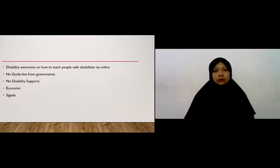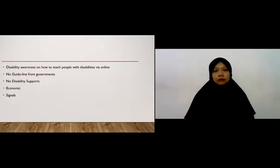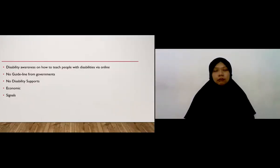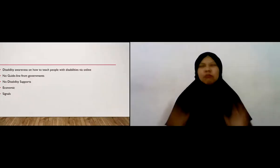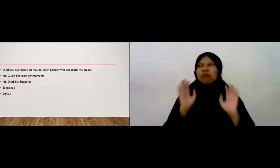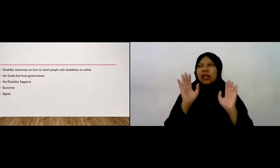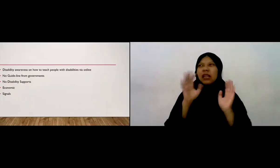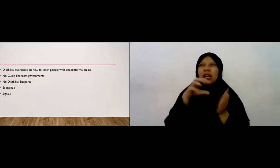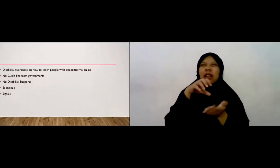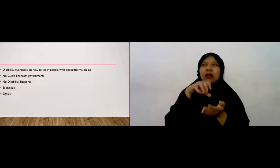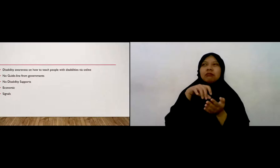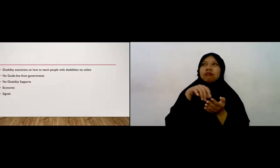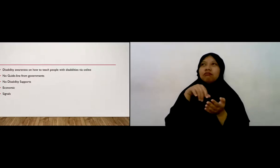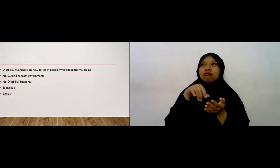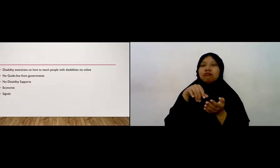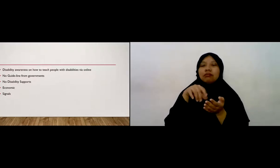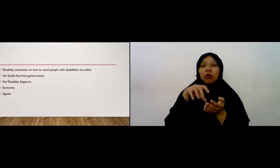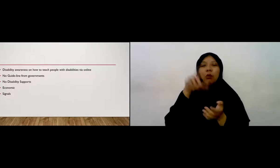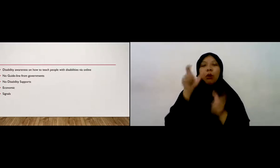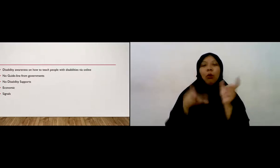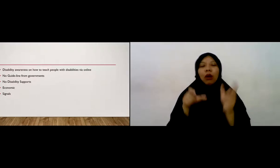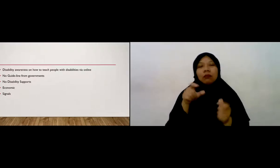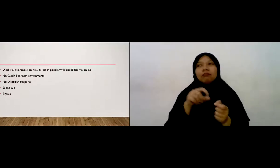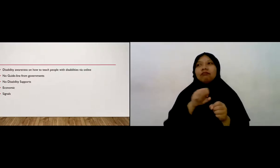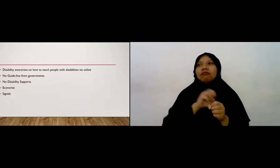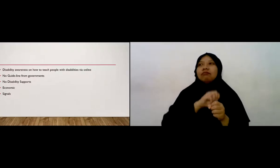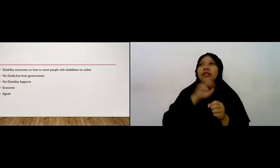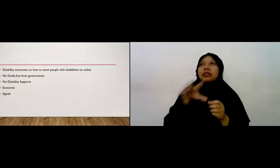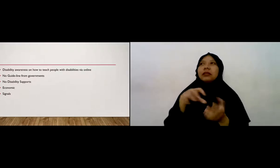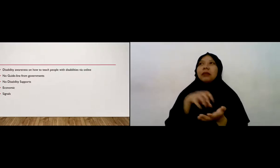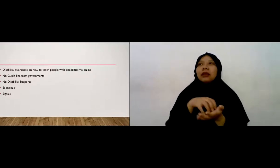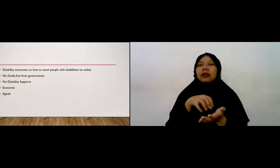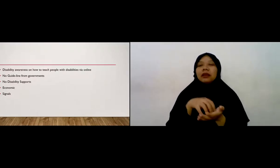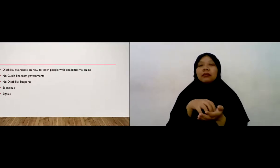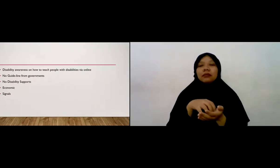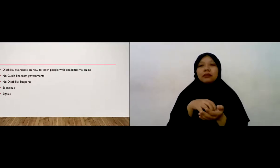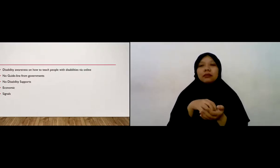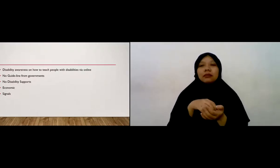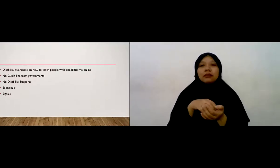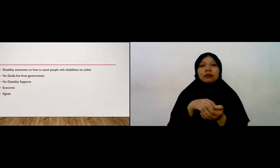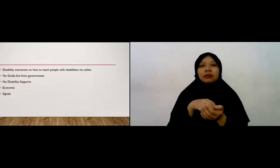we call it, or in English, what is Balai Desa in English?